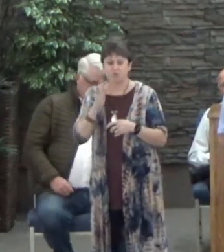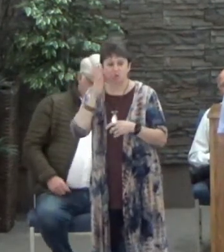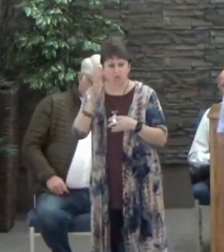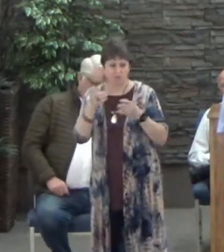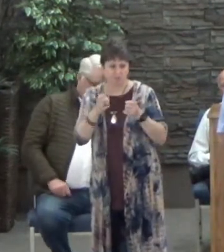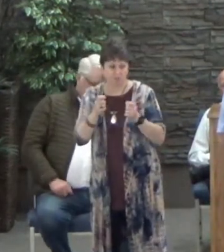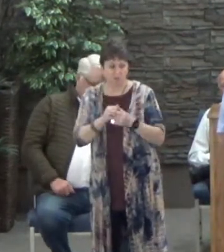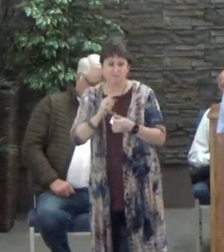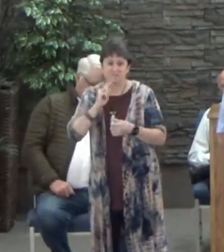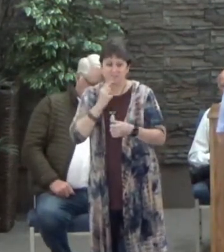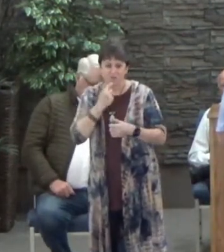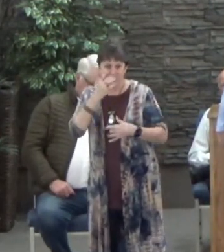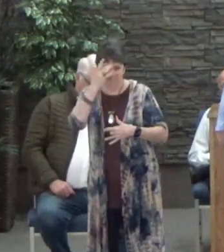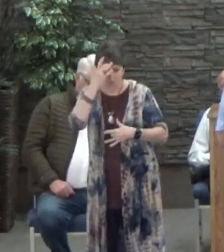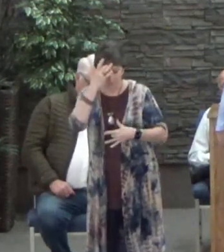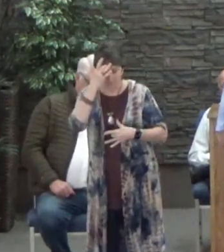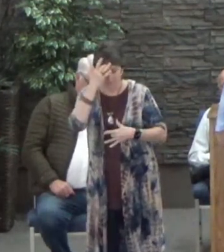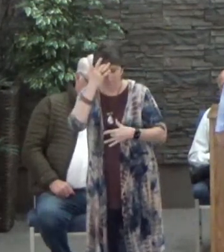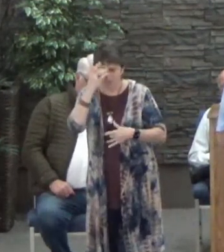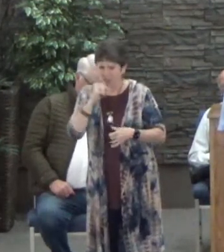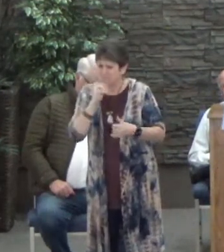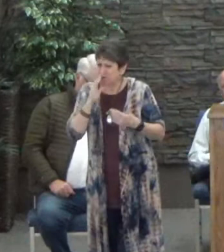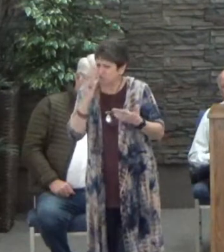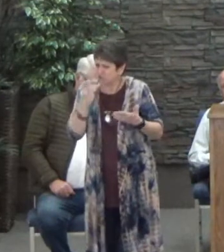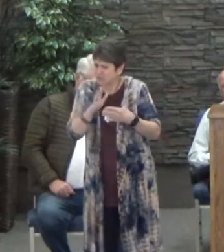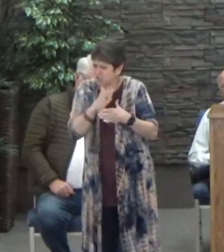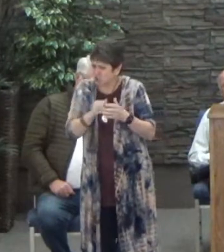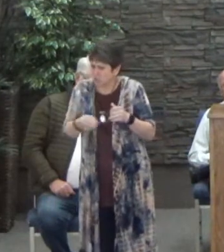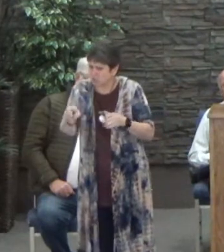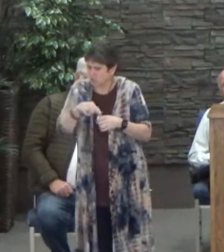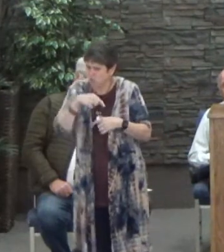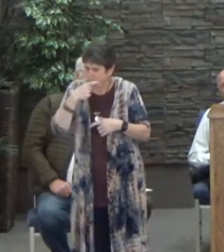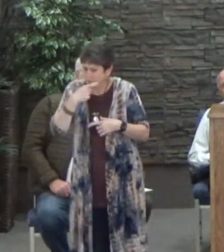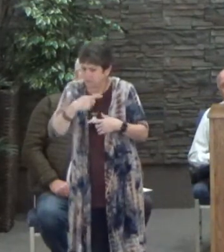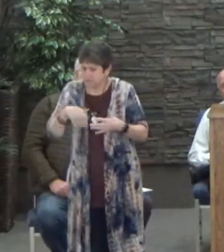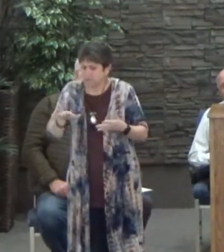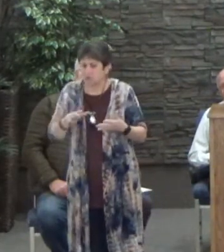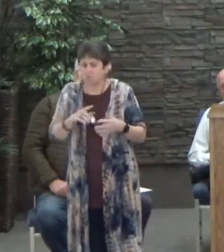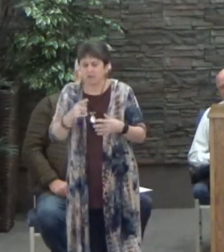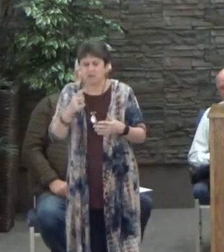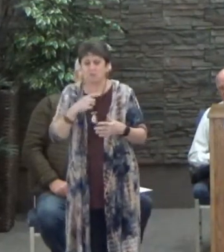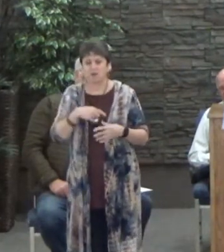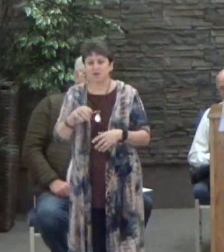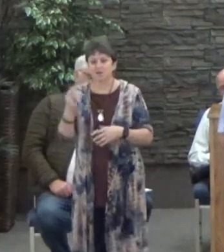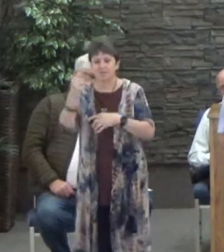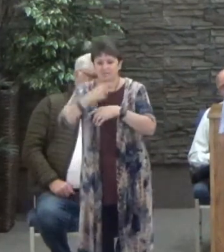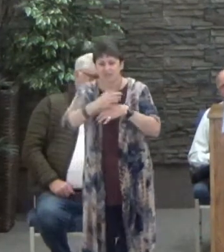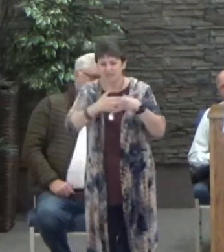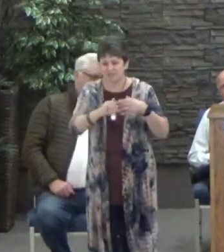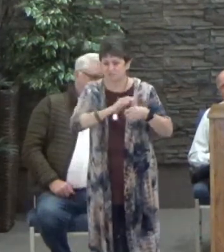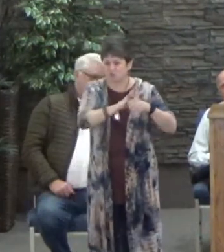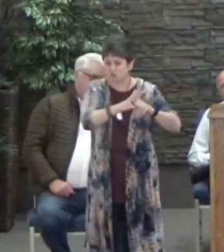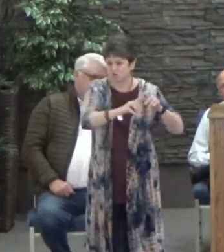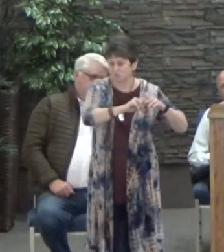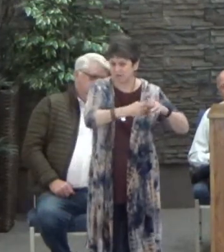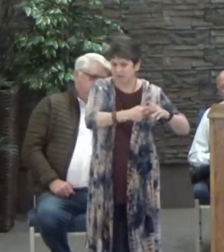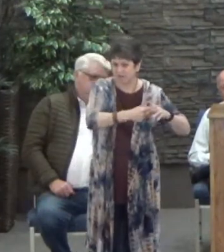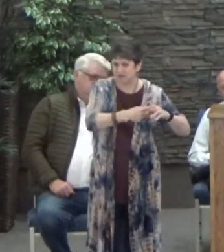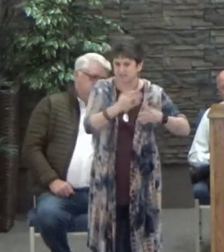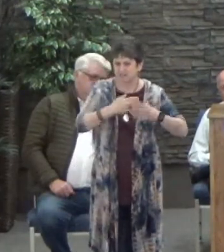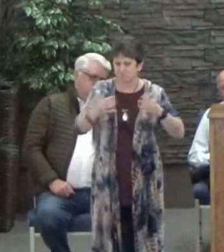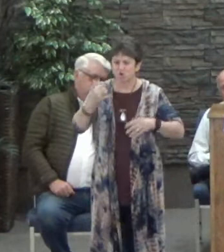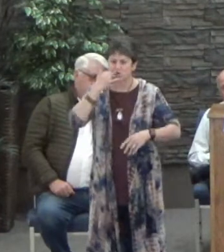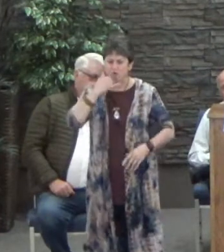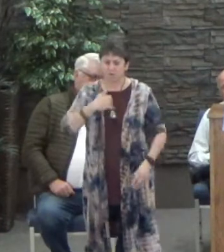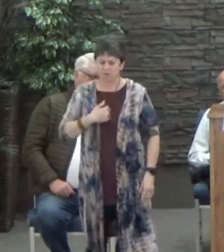currently dealing with serious illness. I'm not sure if I've shared this publicly before, but days after COVID began, someone